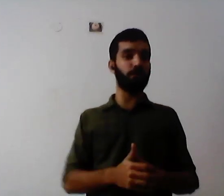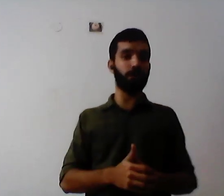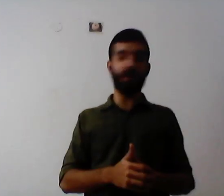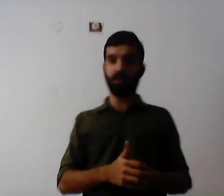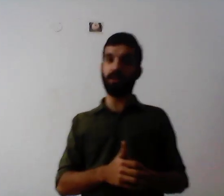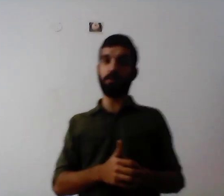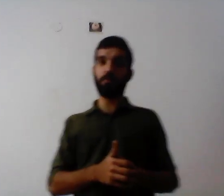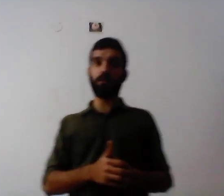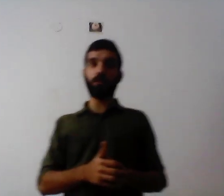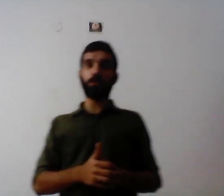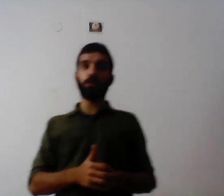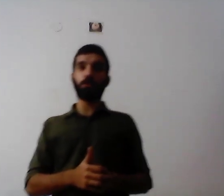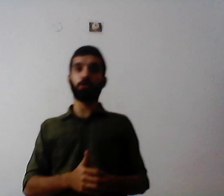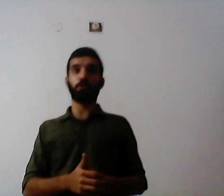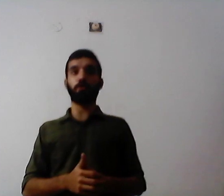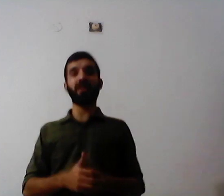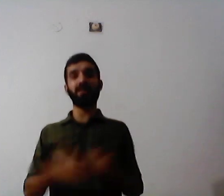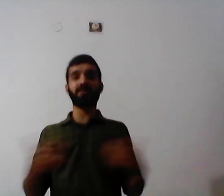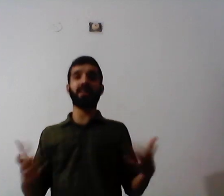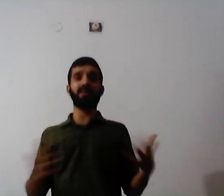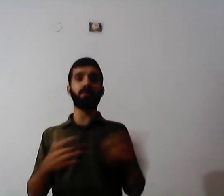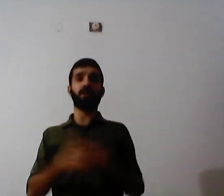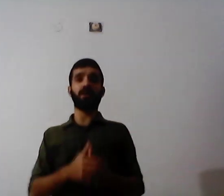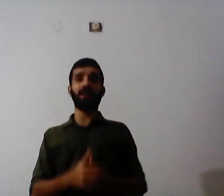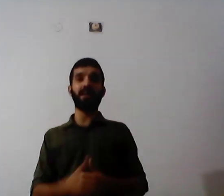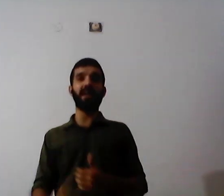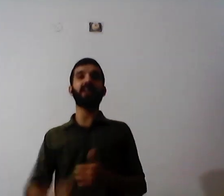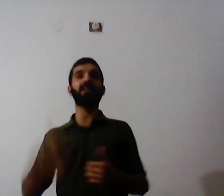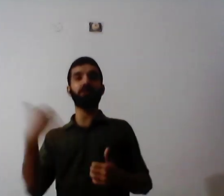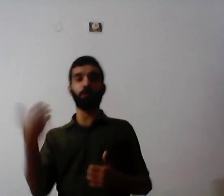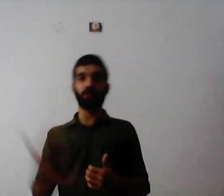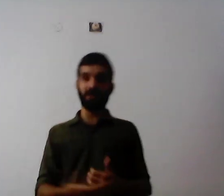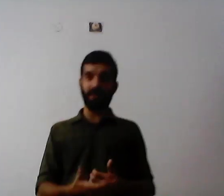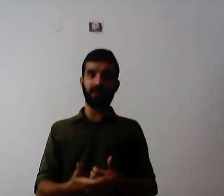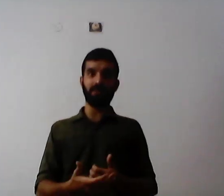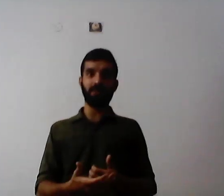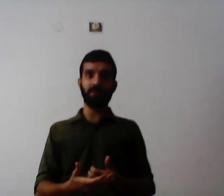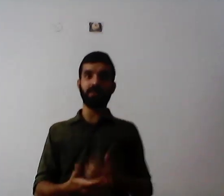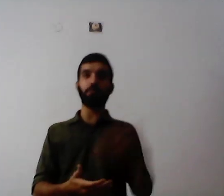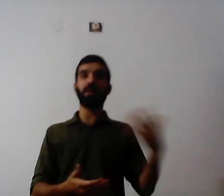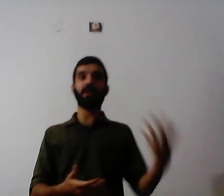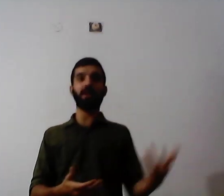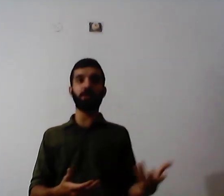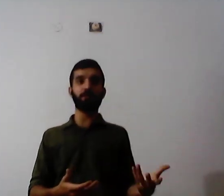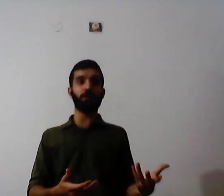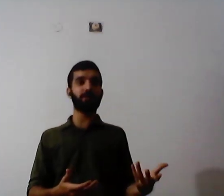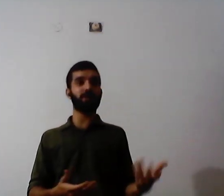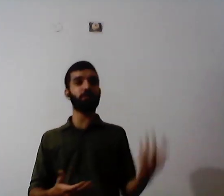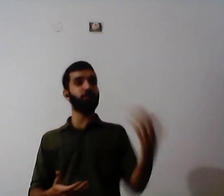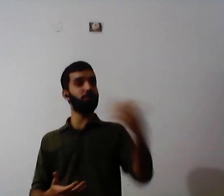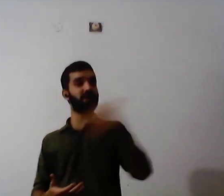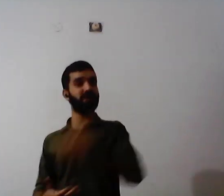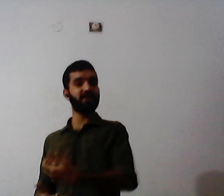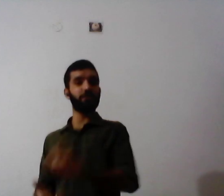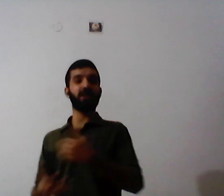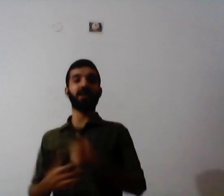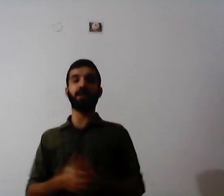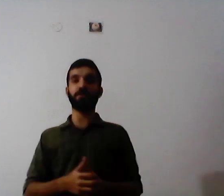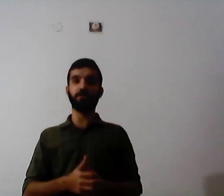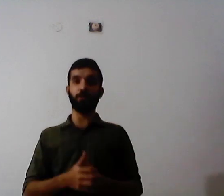etc. So we can say in general, like dissolves like. Similar kind of solutes are soluble in similar kind of